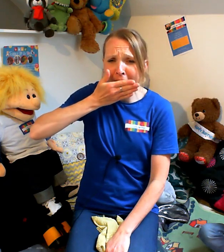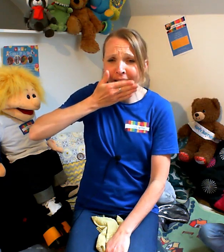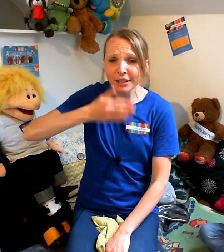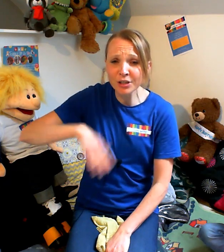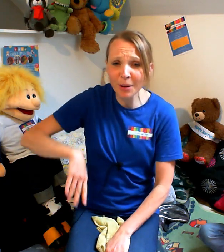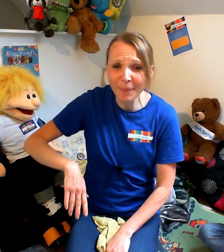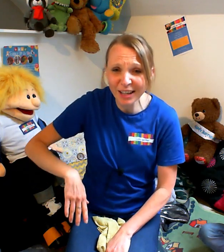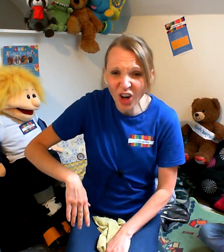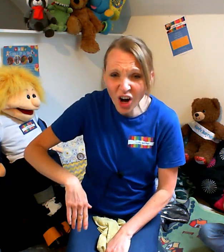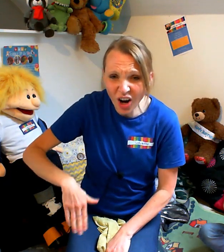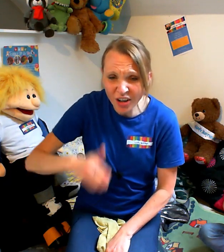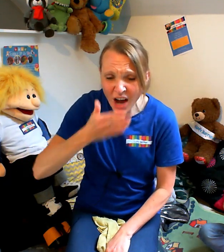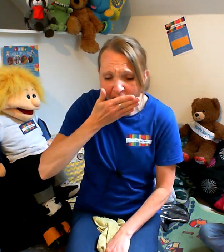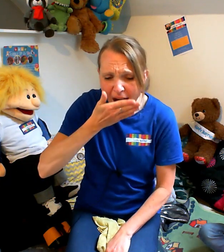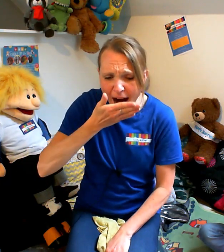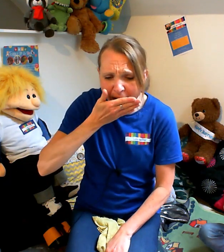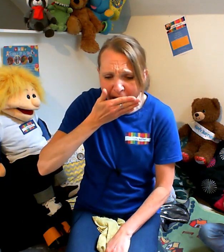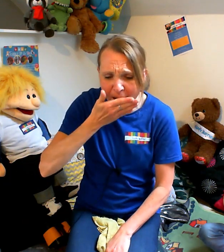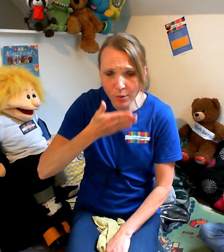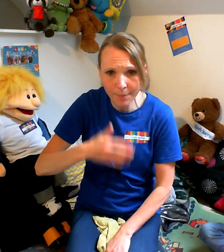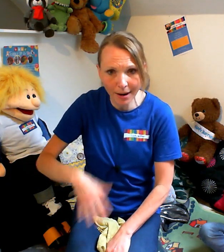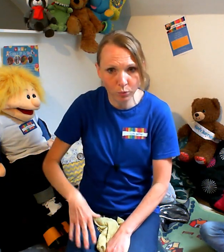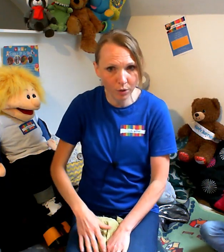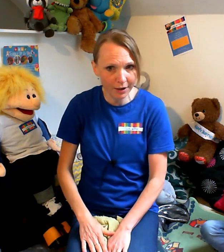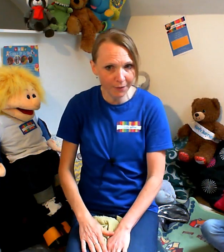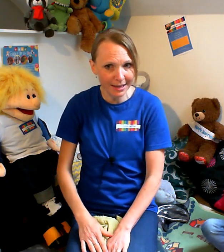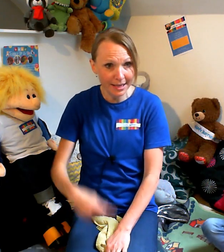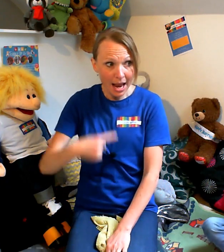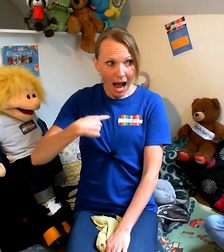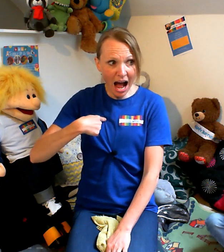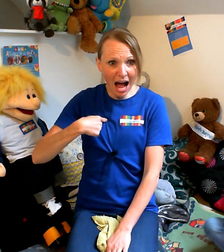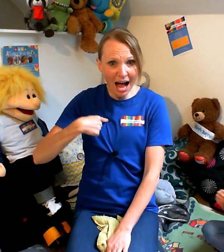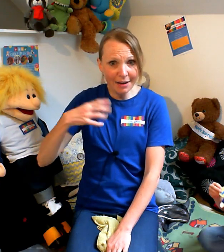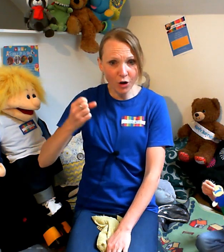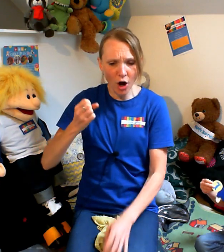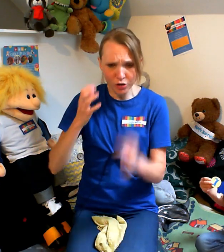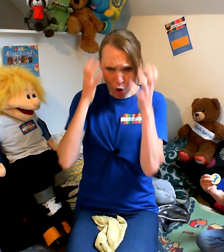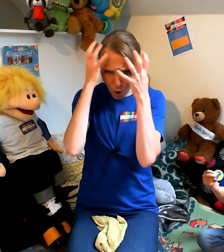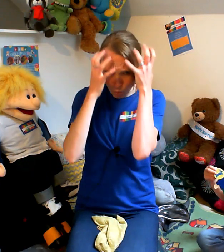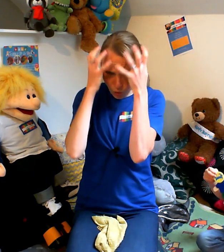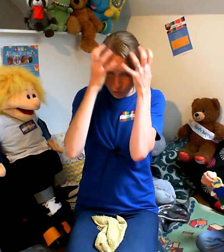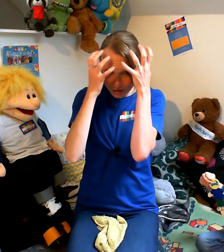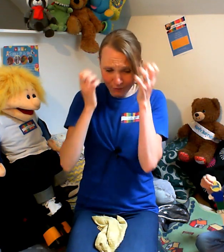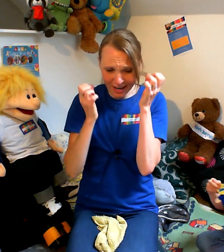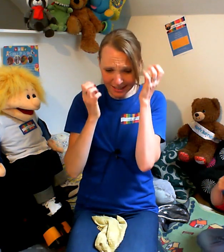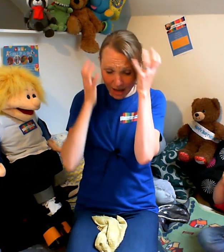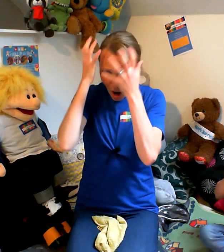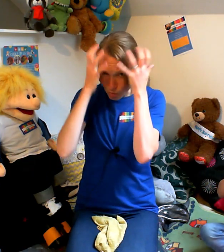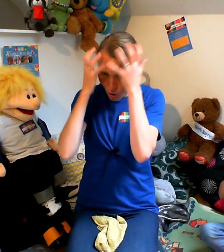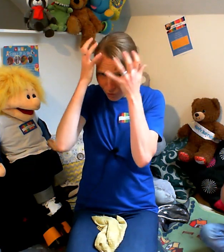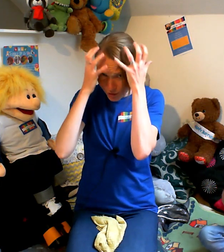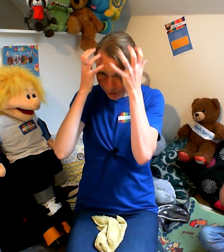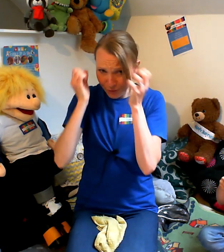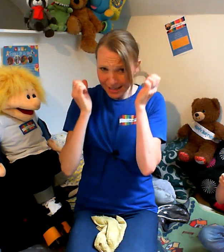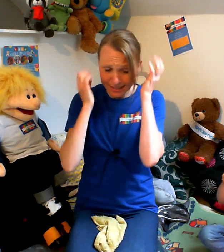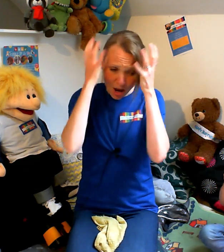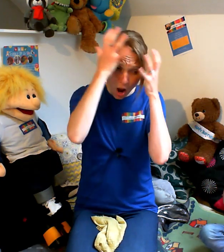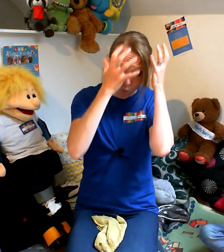Can you do a big yawn? What about a worried face? I've got a worried face, a worried face, a